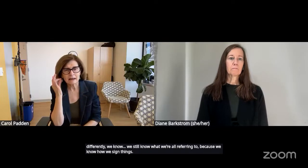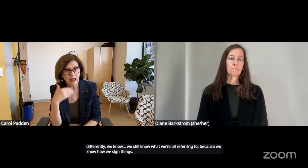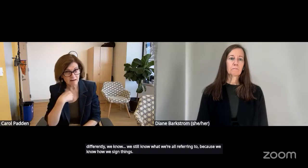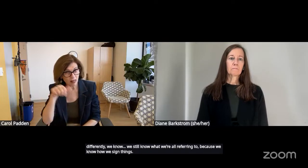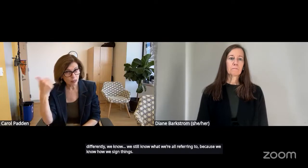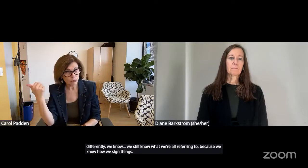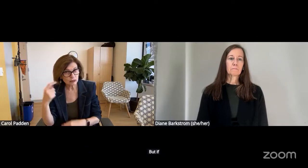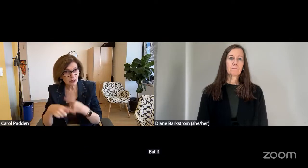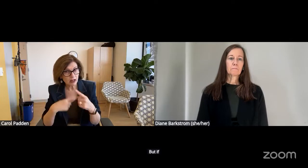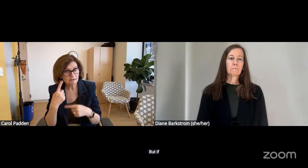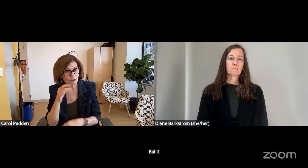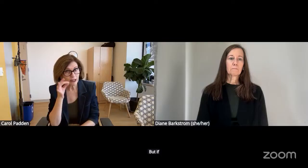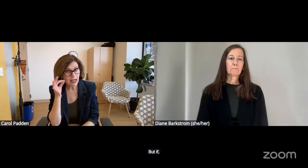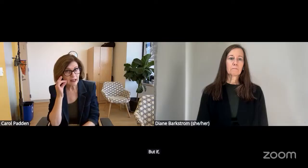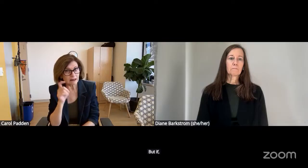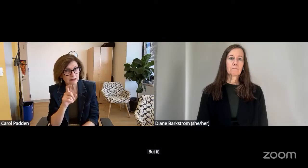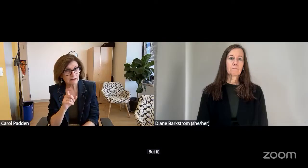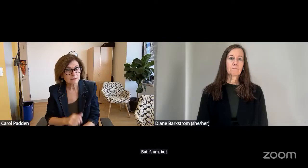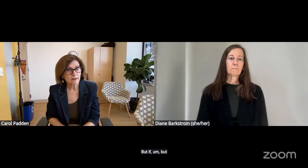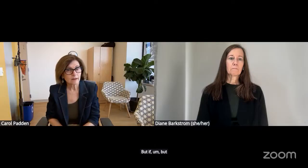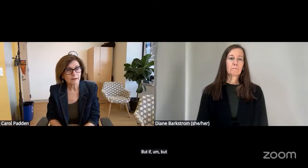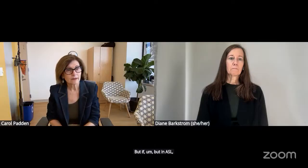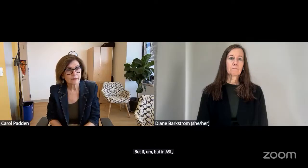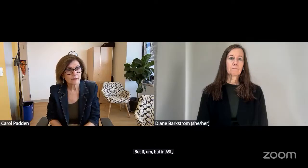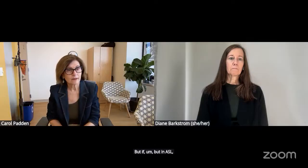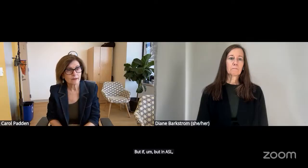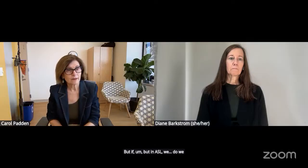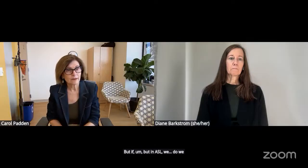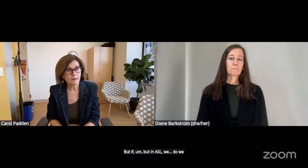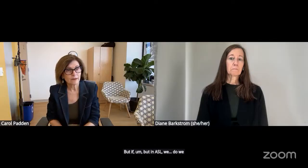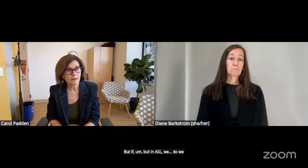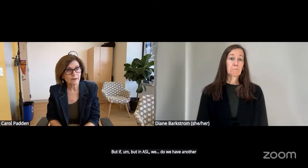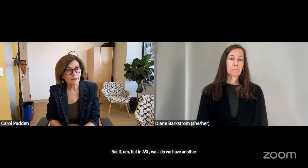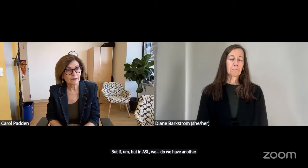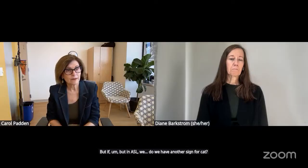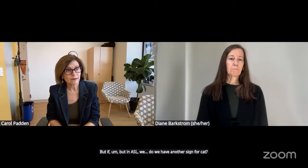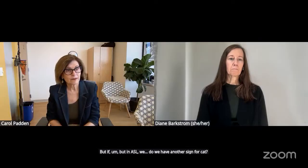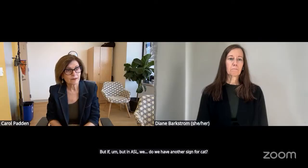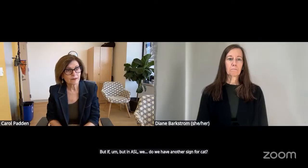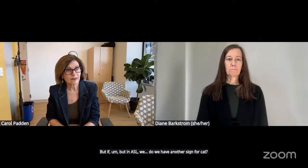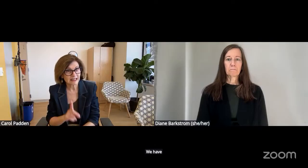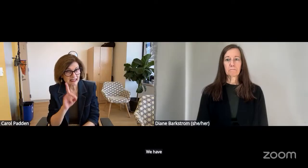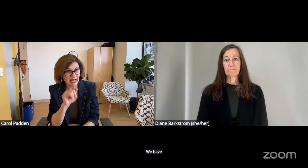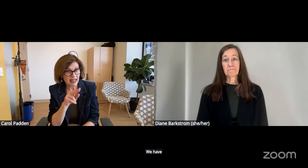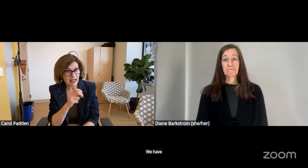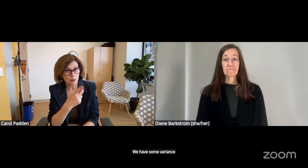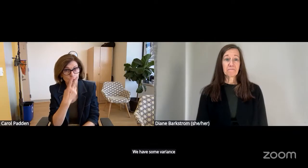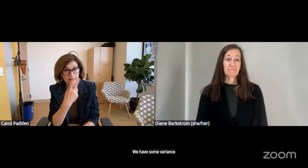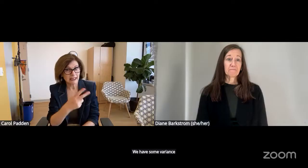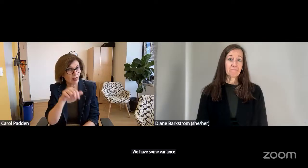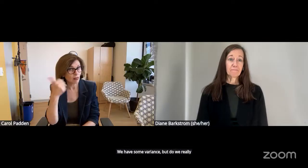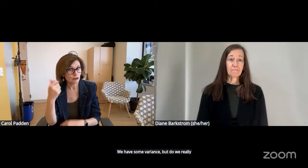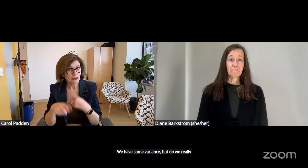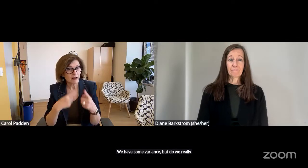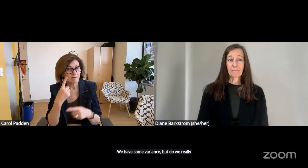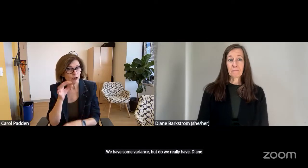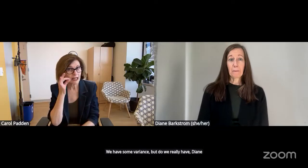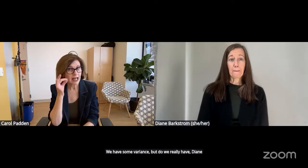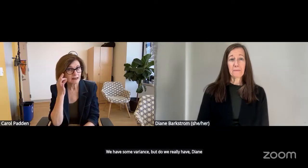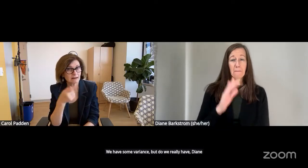But but in ASL, we do we have another sign for cat? We have some variants, but do we really have, Diane? Do we know